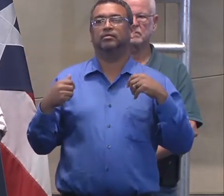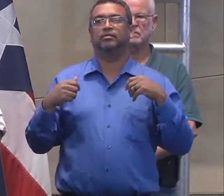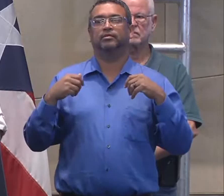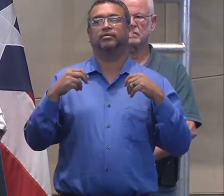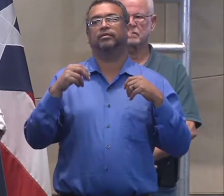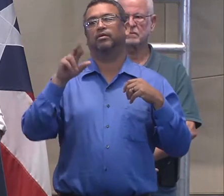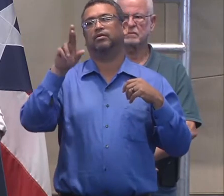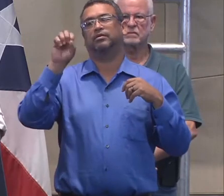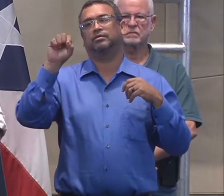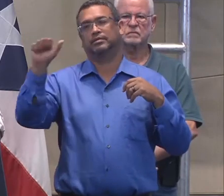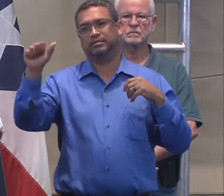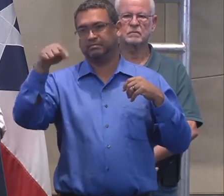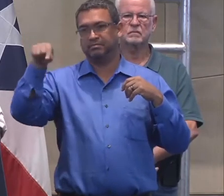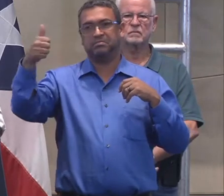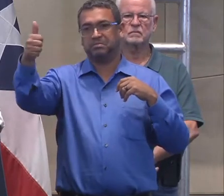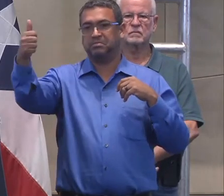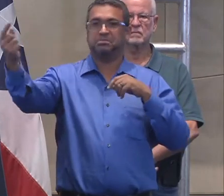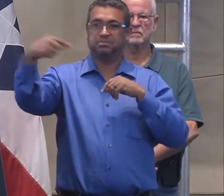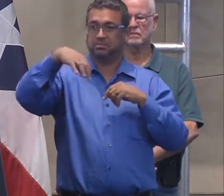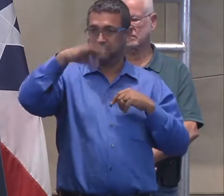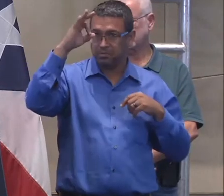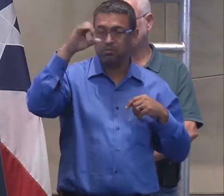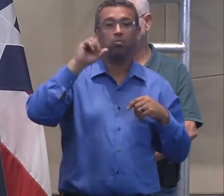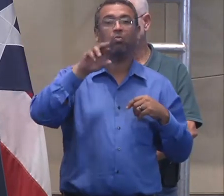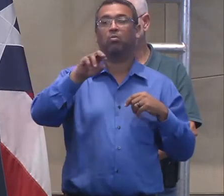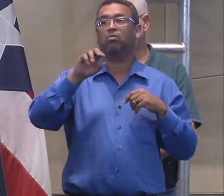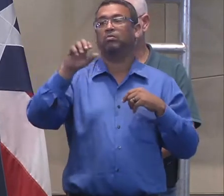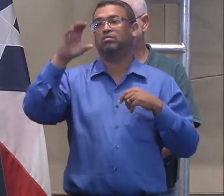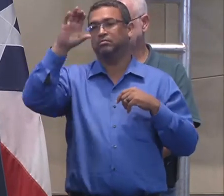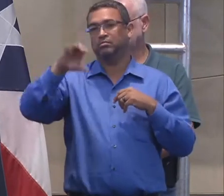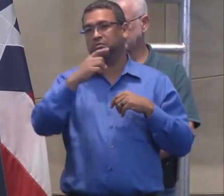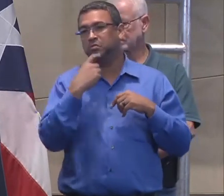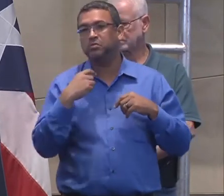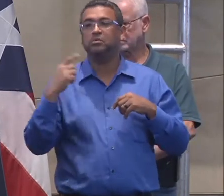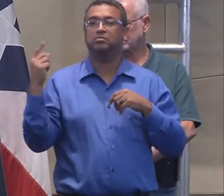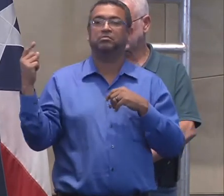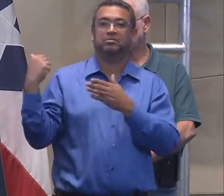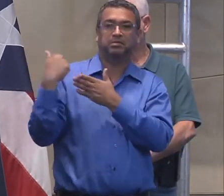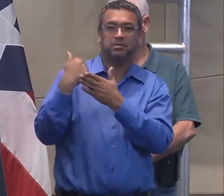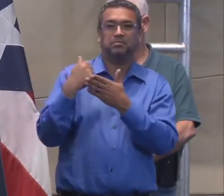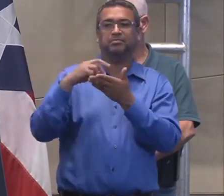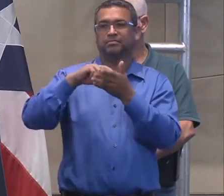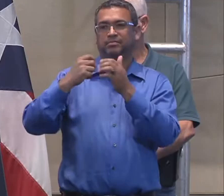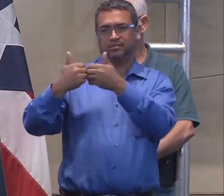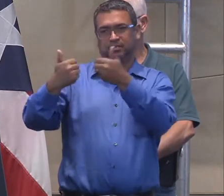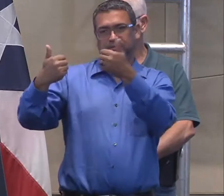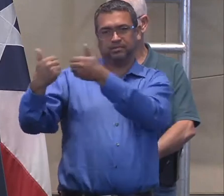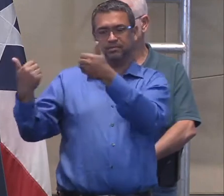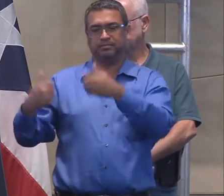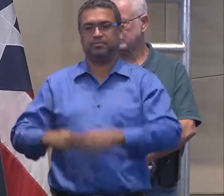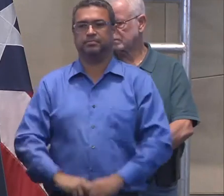the Red Cross. So that is a significant number as well.